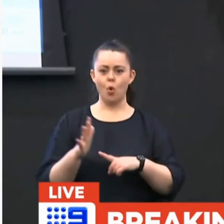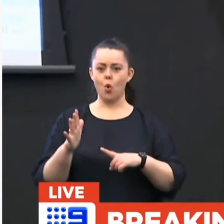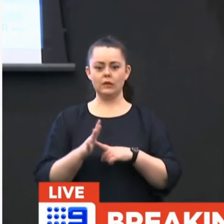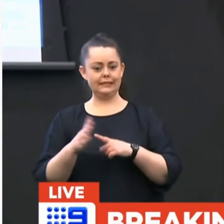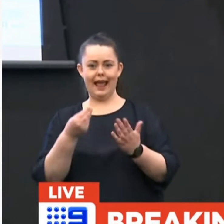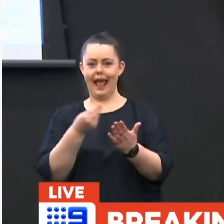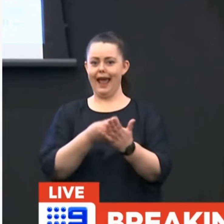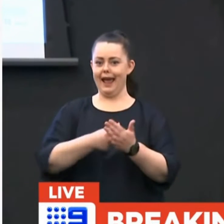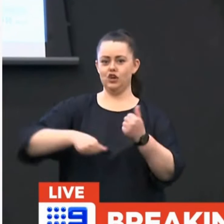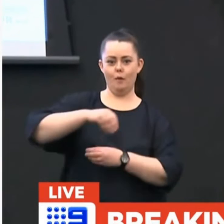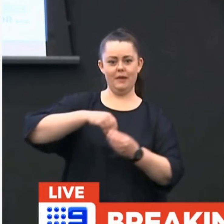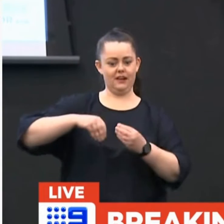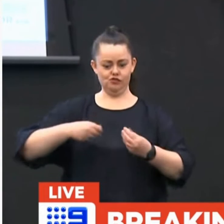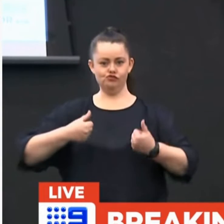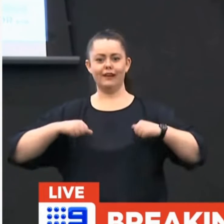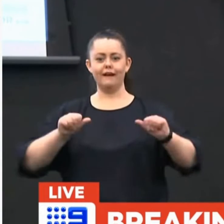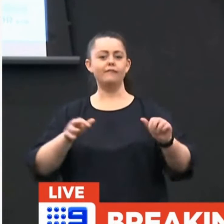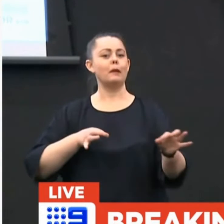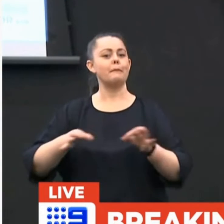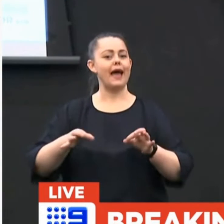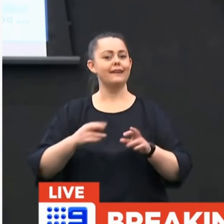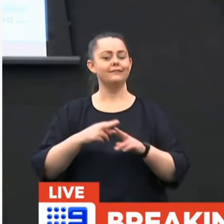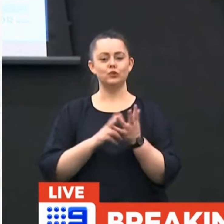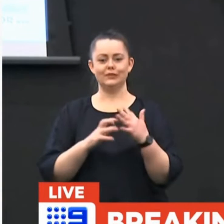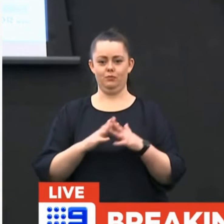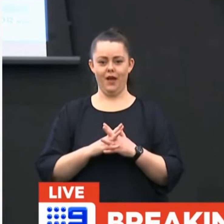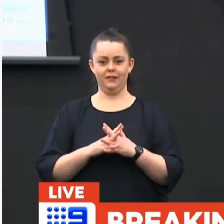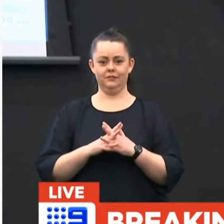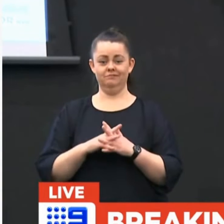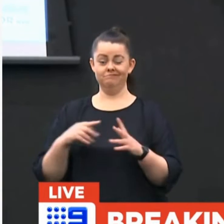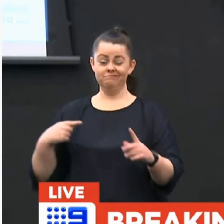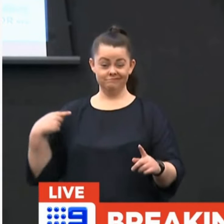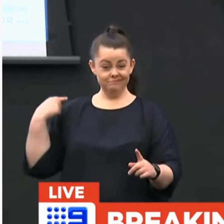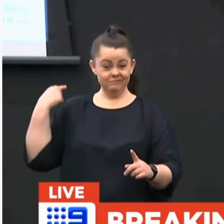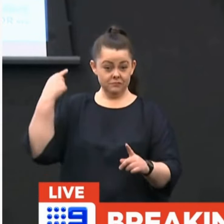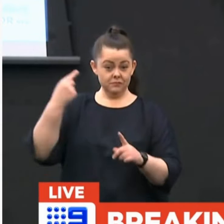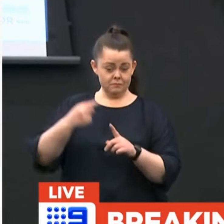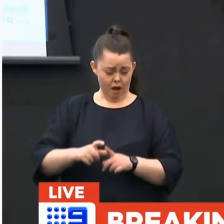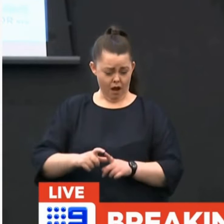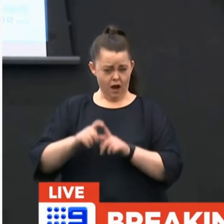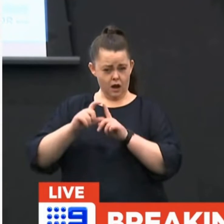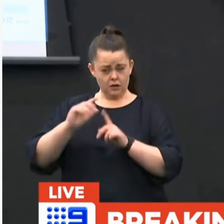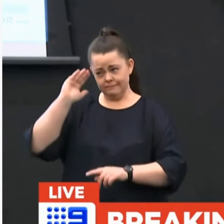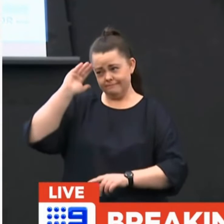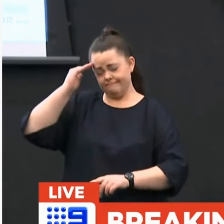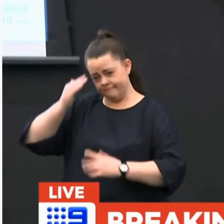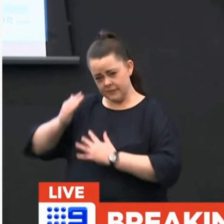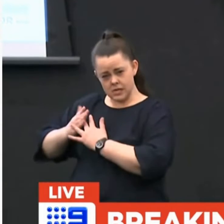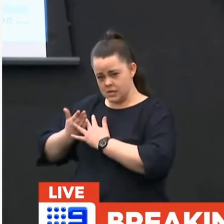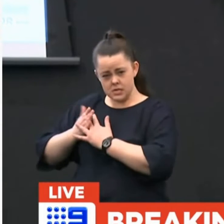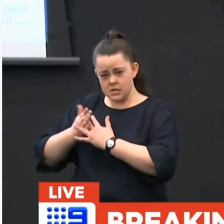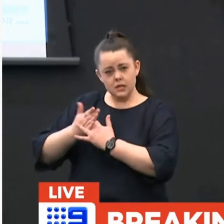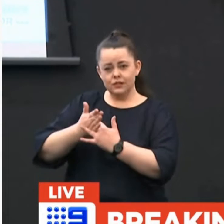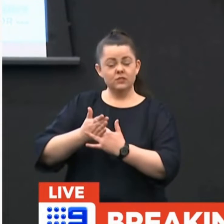state. It has been a difficult and it has been a challenging journey, but it is one which, as a state, we've